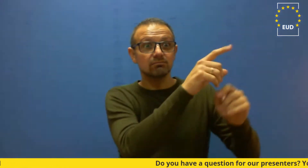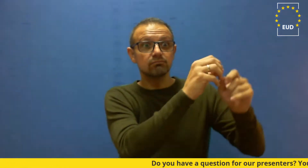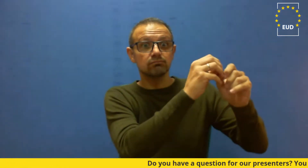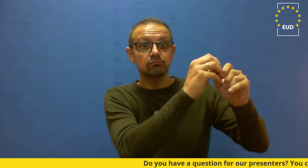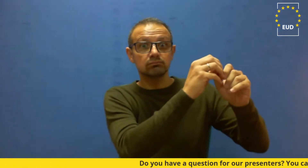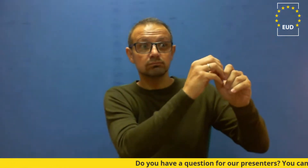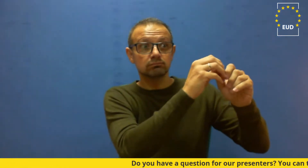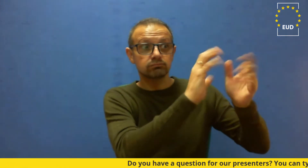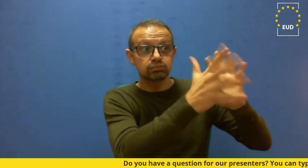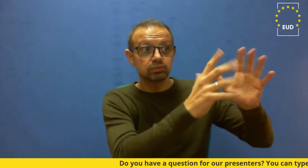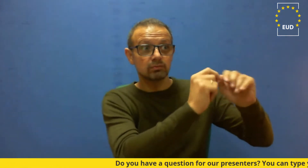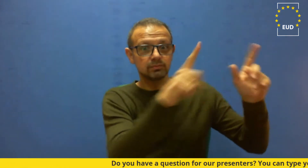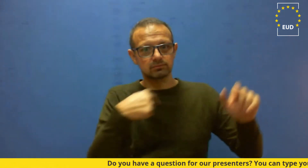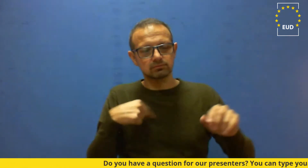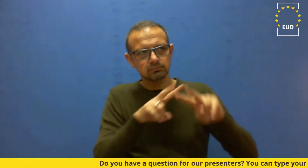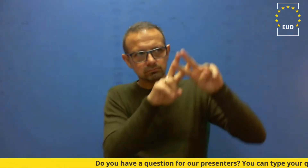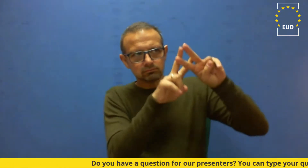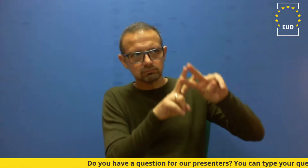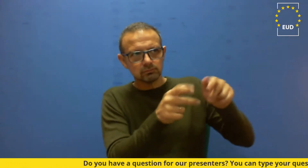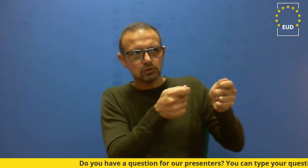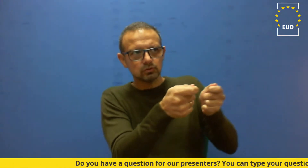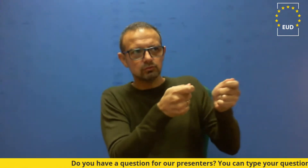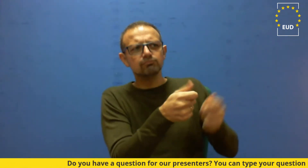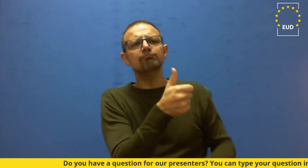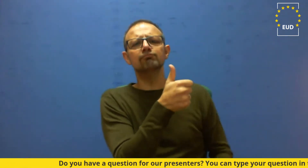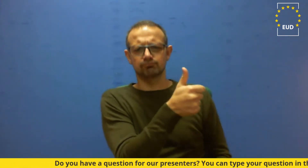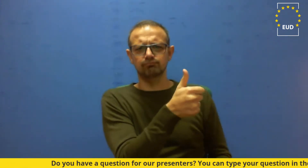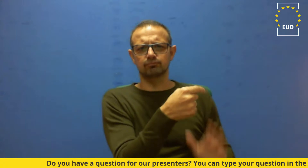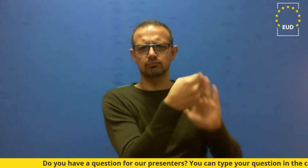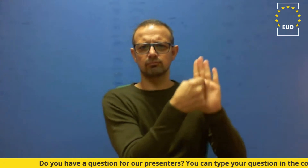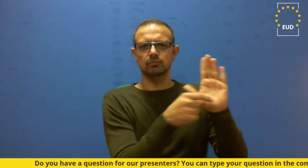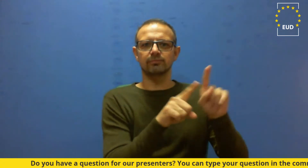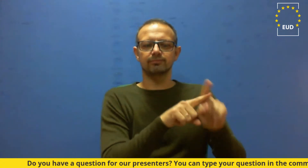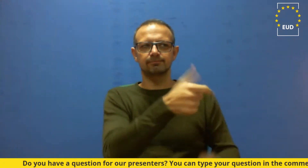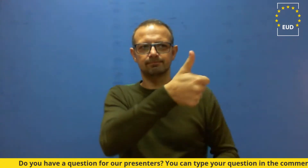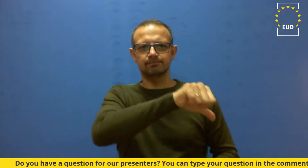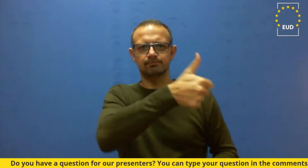further regulations for providing sign language television, sign language interpreting on television.